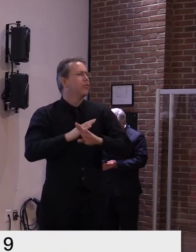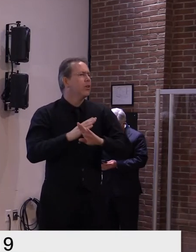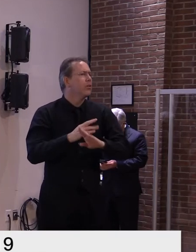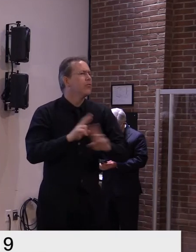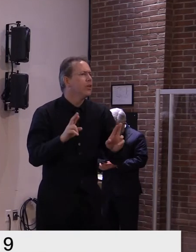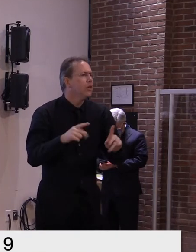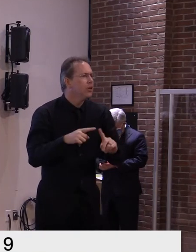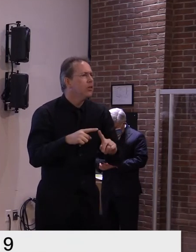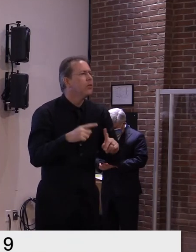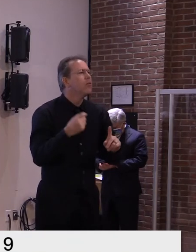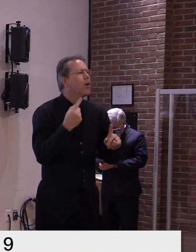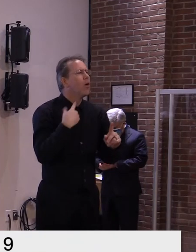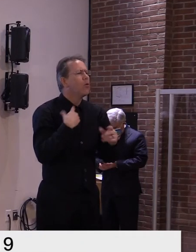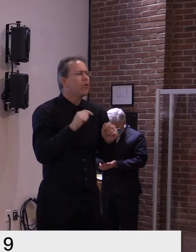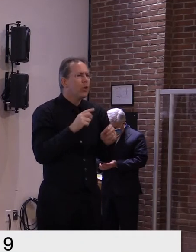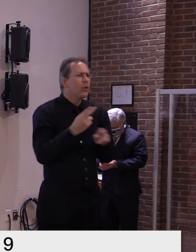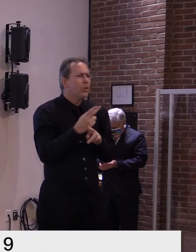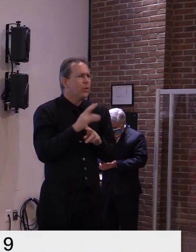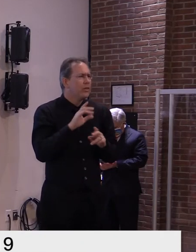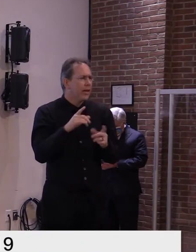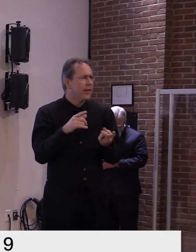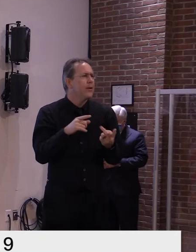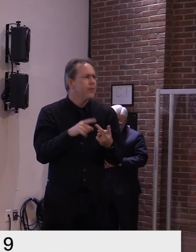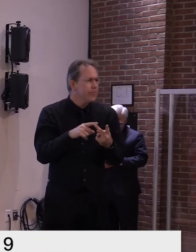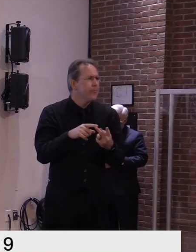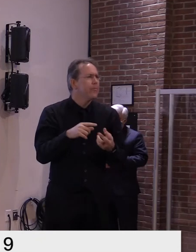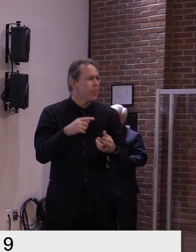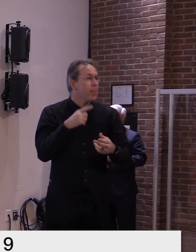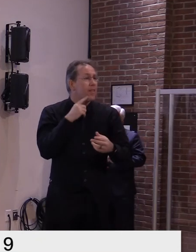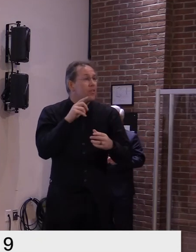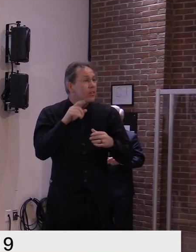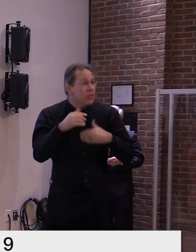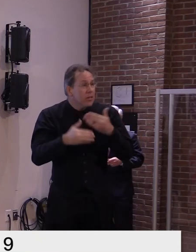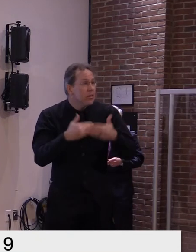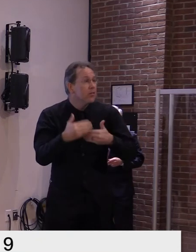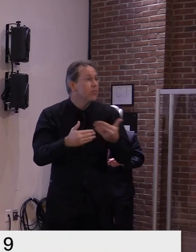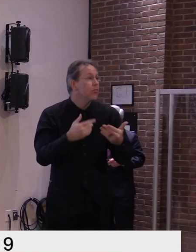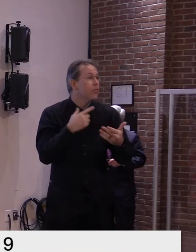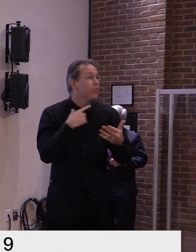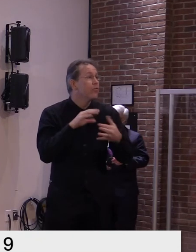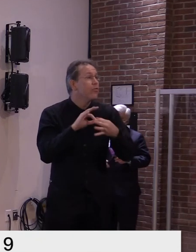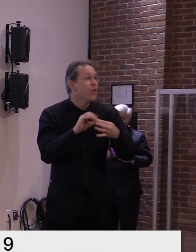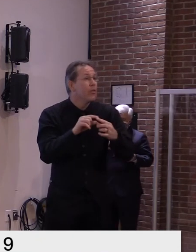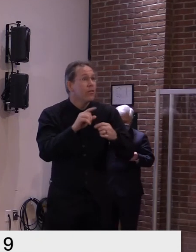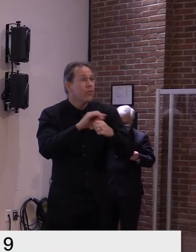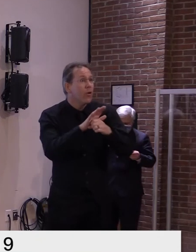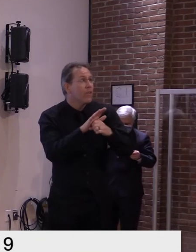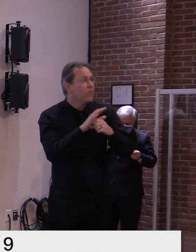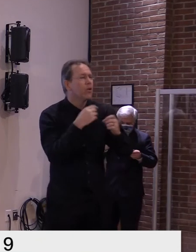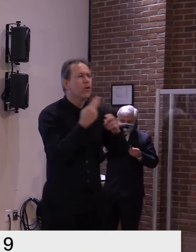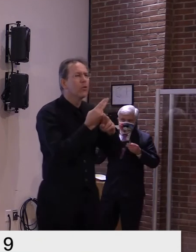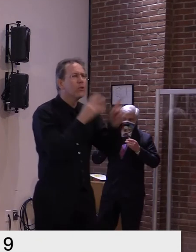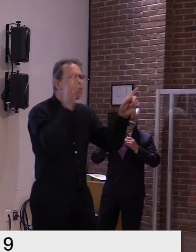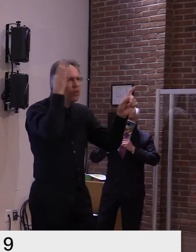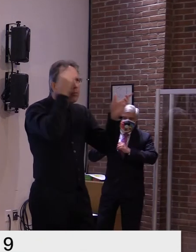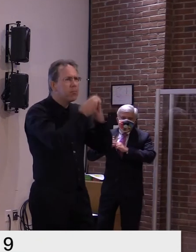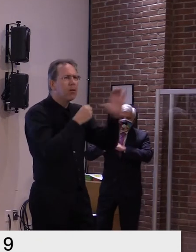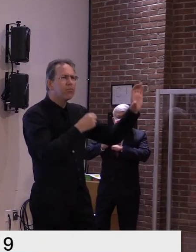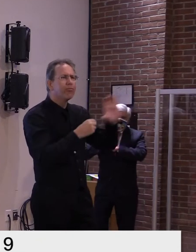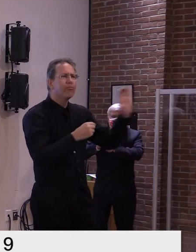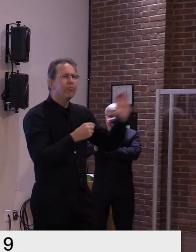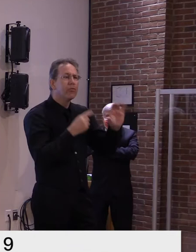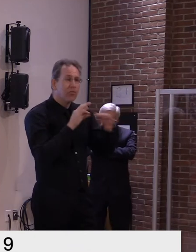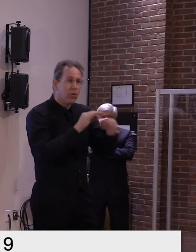expenses. But to the extent those expenses are qualified as being COVID related, then they are eligible for reimbursement through many of the programs that have been established.